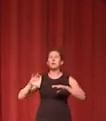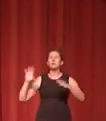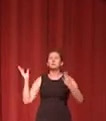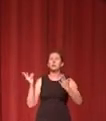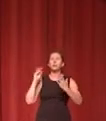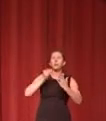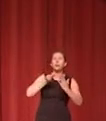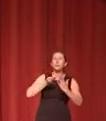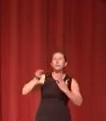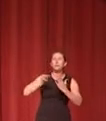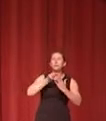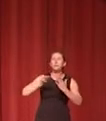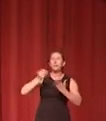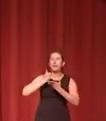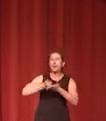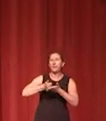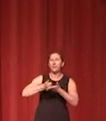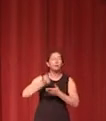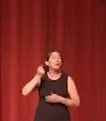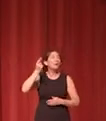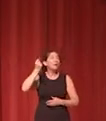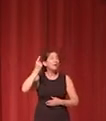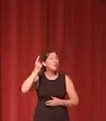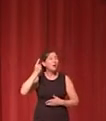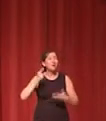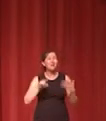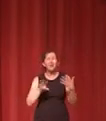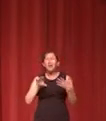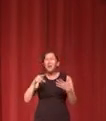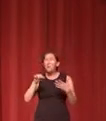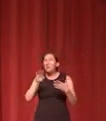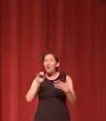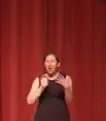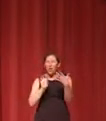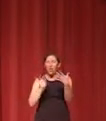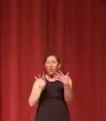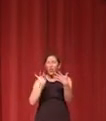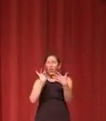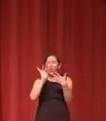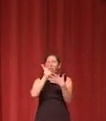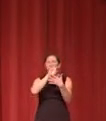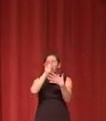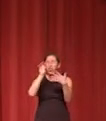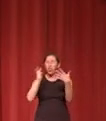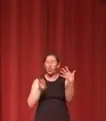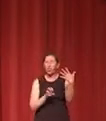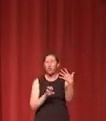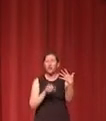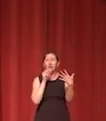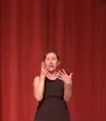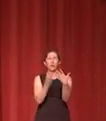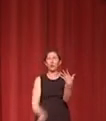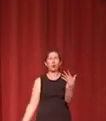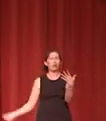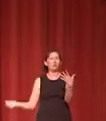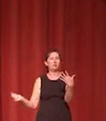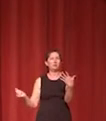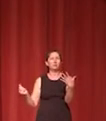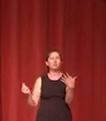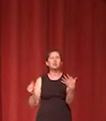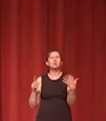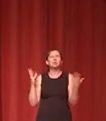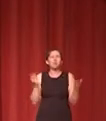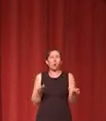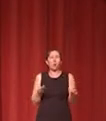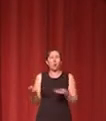of, next slide, it doesn't really do anything to those plaques and tangles that are building up. So it helps the nerve cells communicate, but it's not really getting